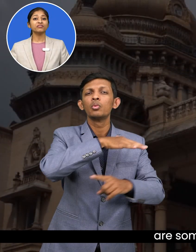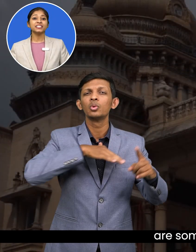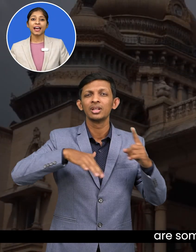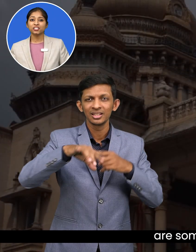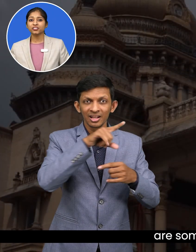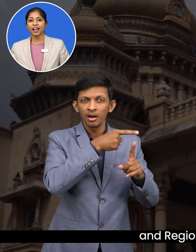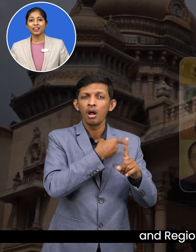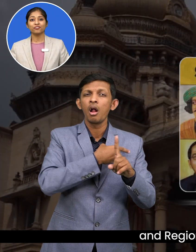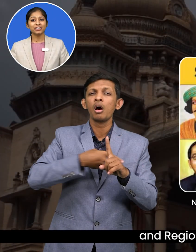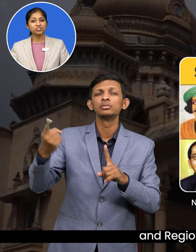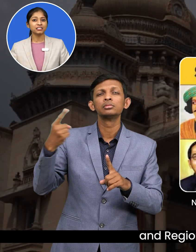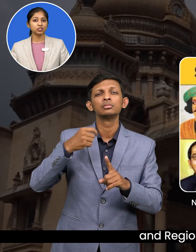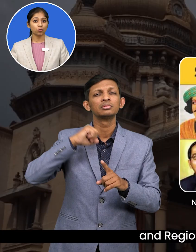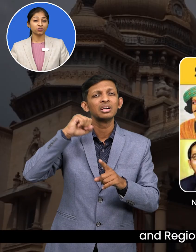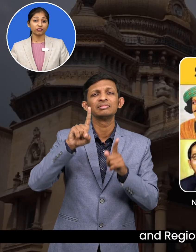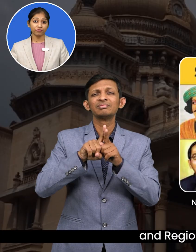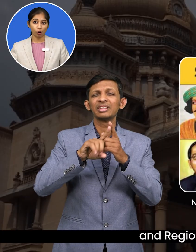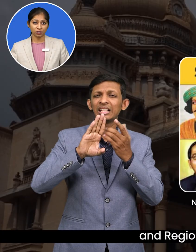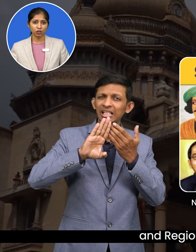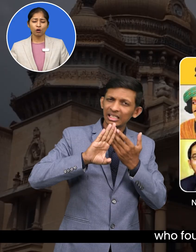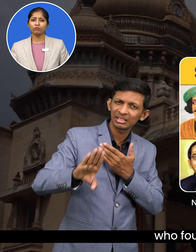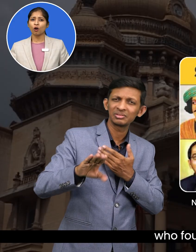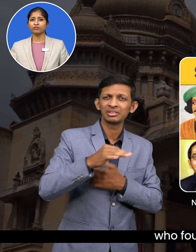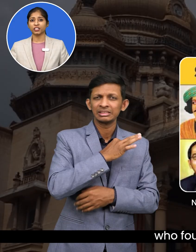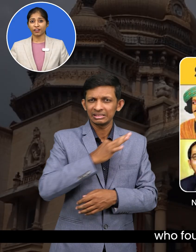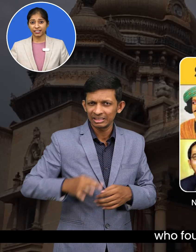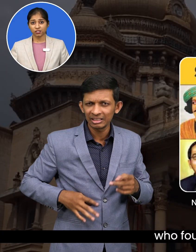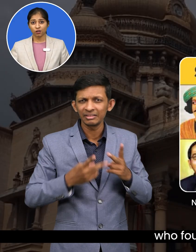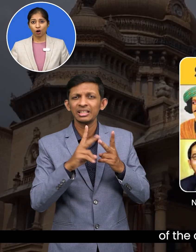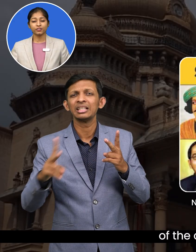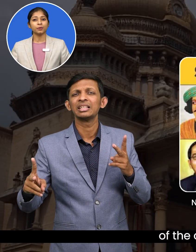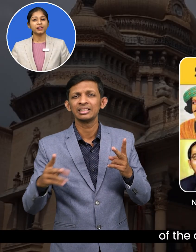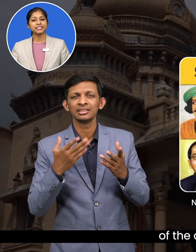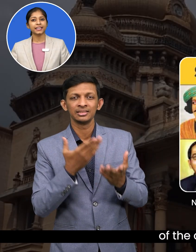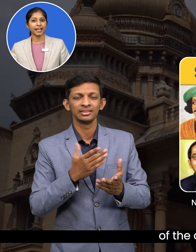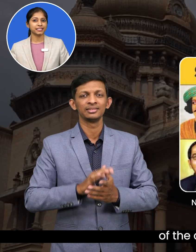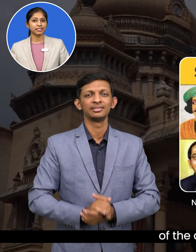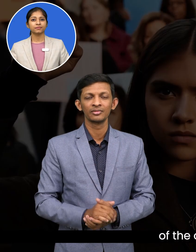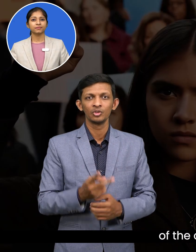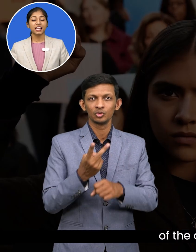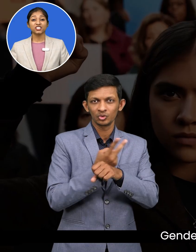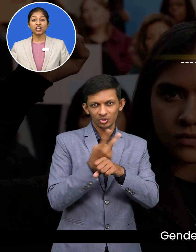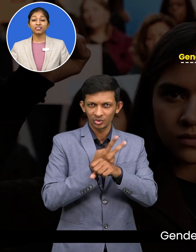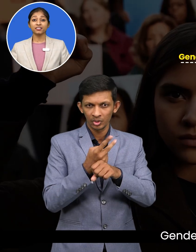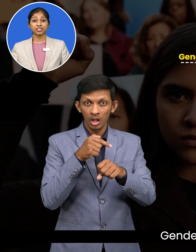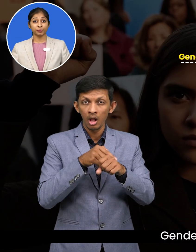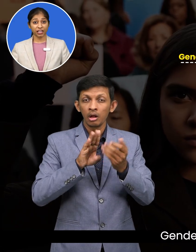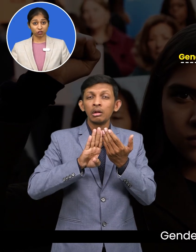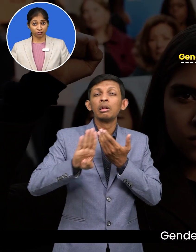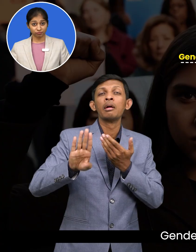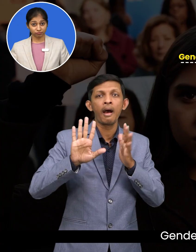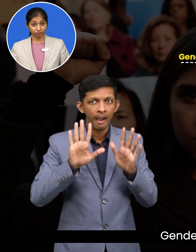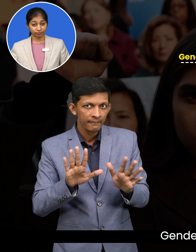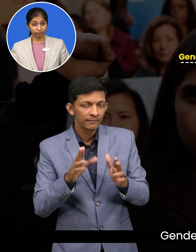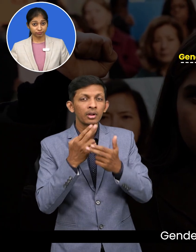are some of the national and regional social reformers who fought for the rights of the oppressed caste. Gender